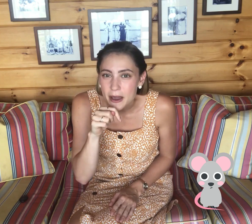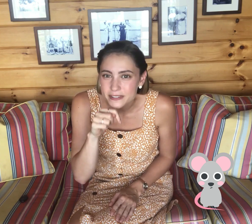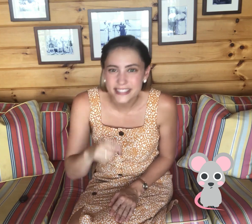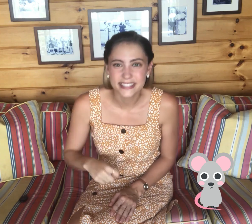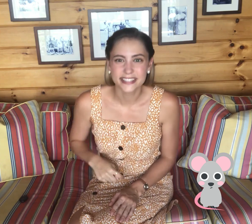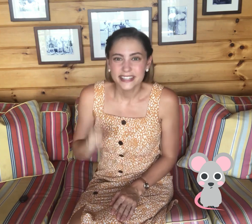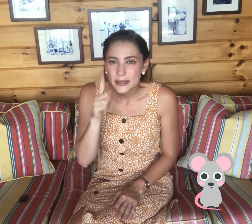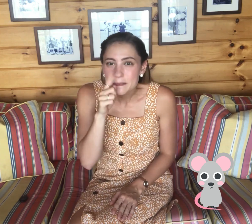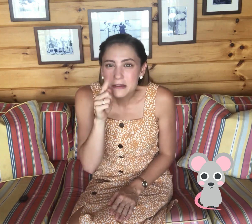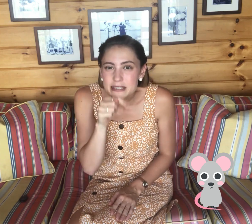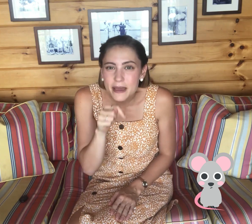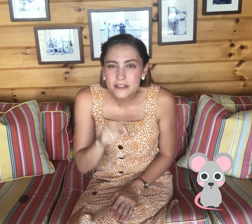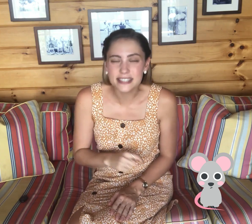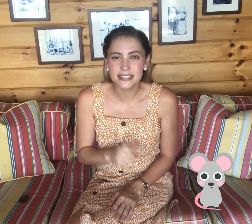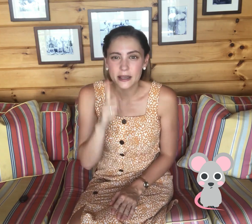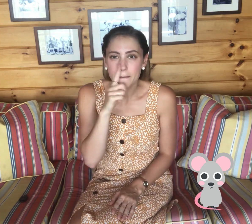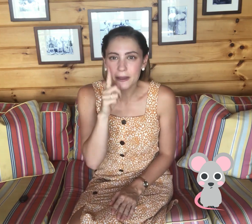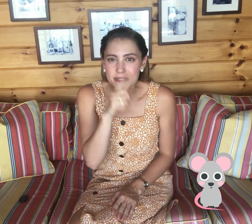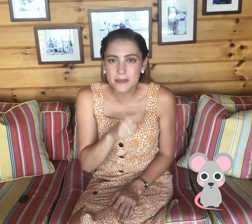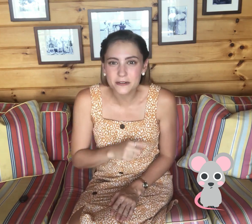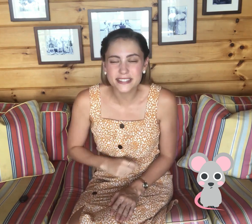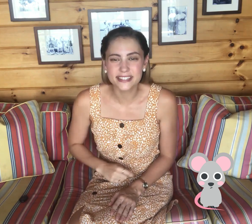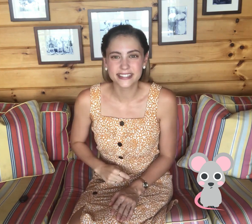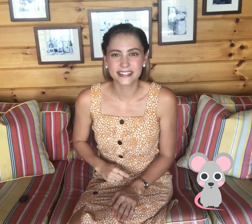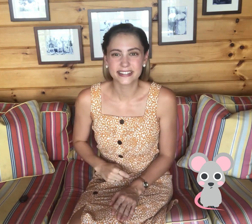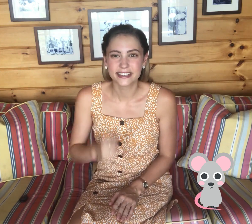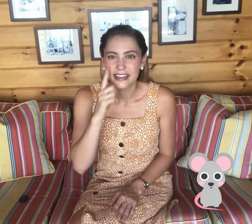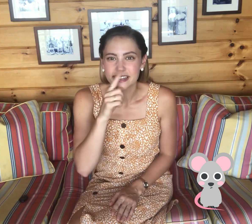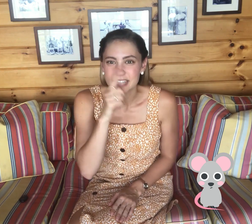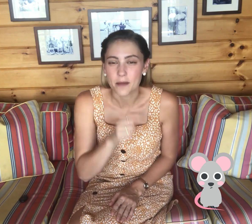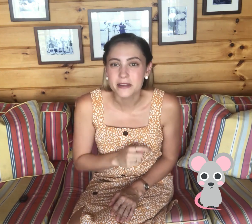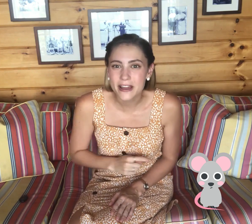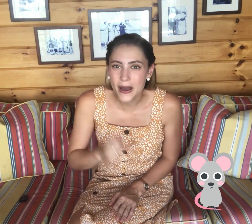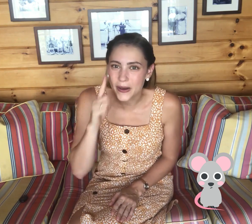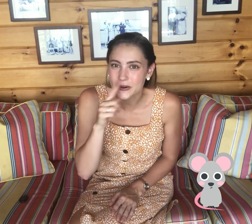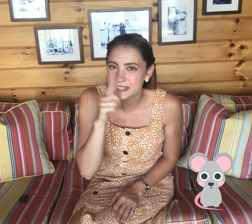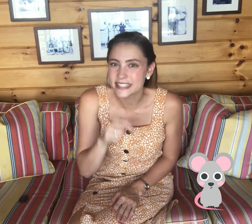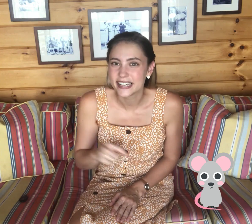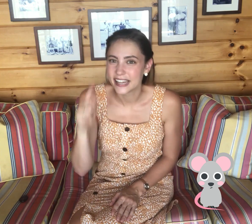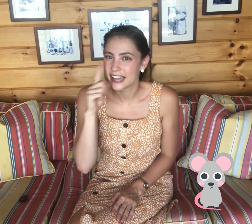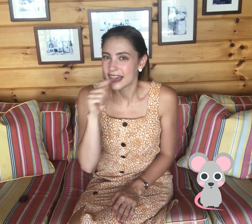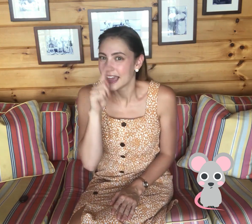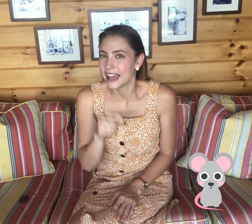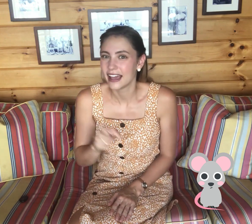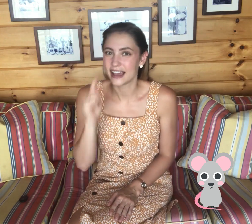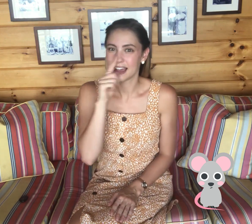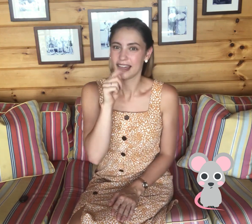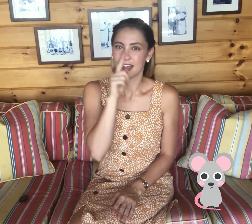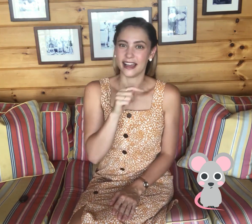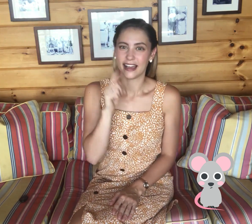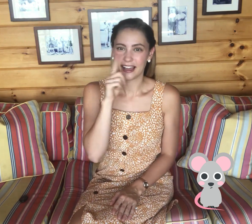finger and your thumb, and you're gonna pull at whiskers. Pretend you're pulling on a cat's